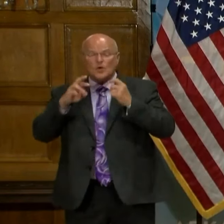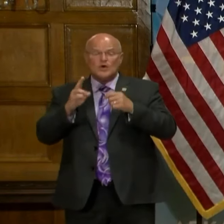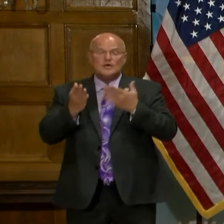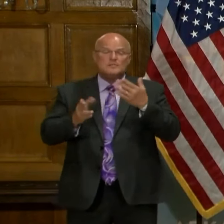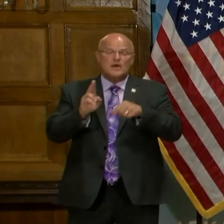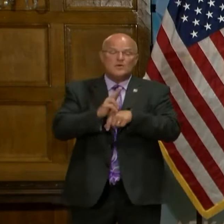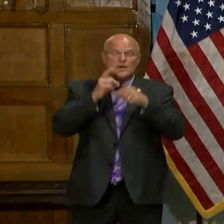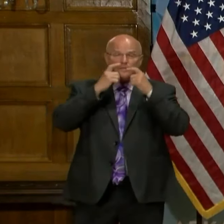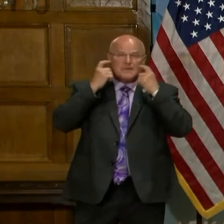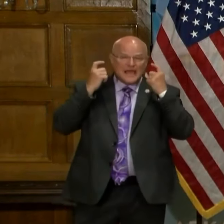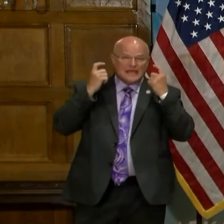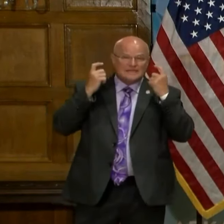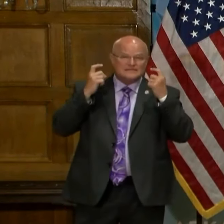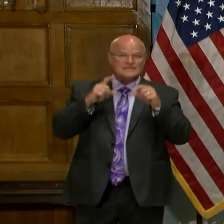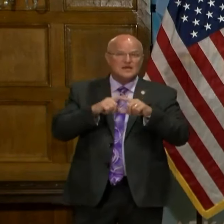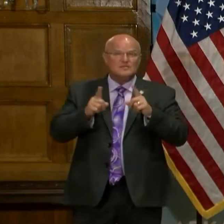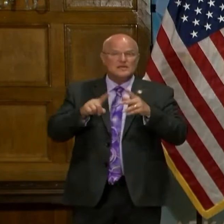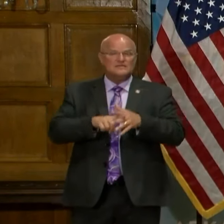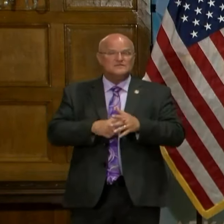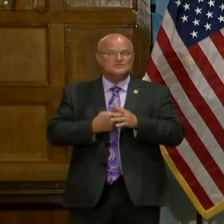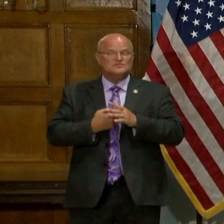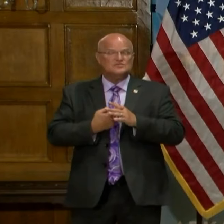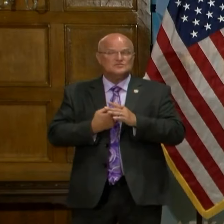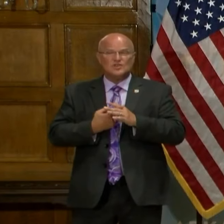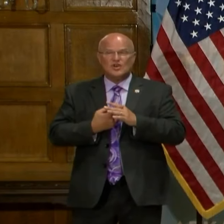wear a mask, but if you start